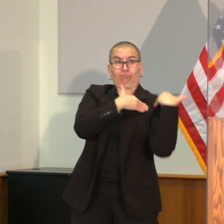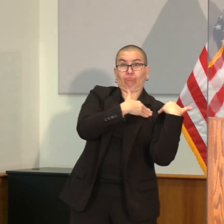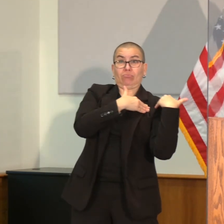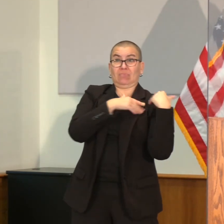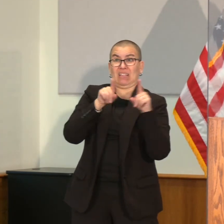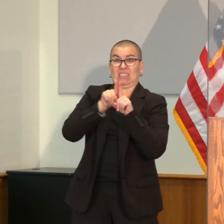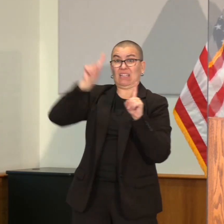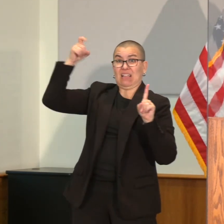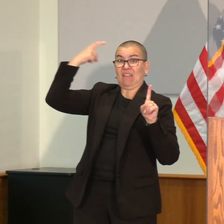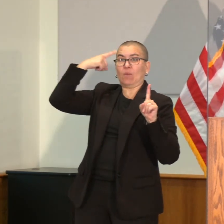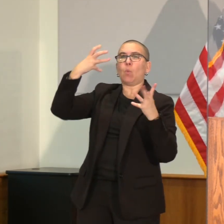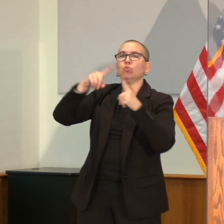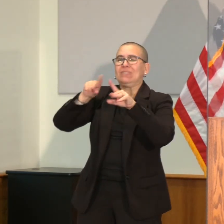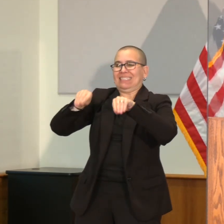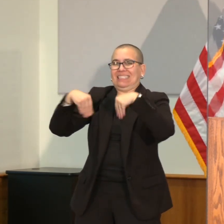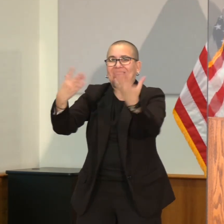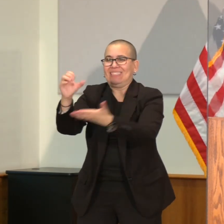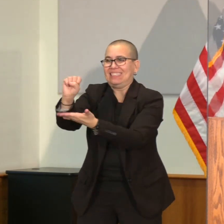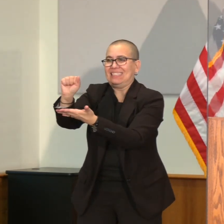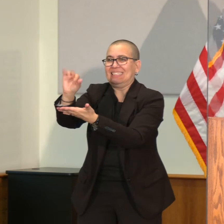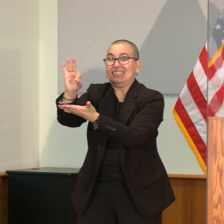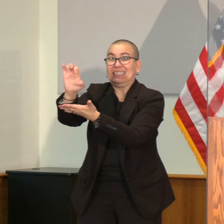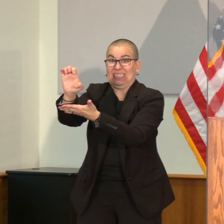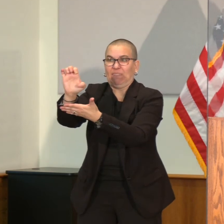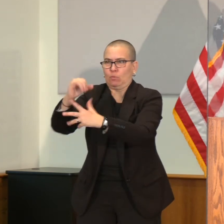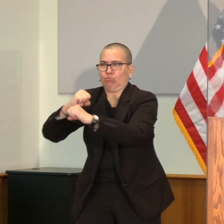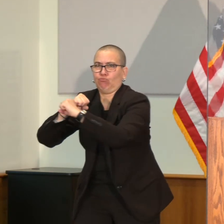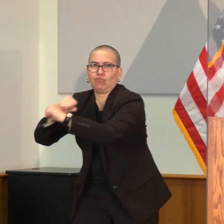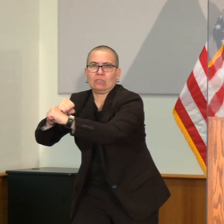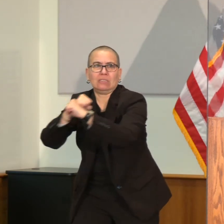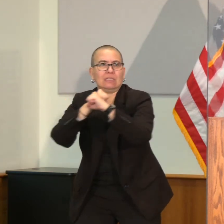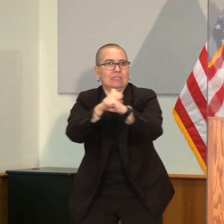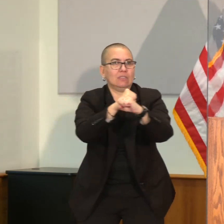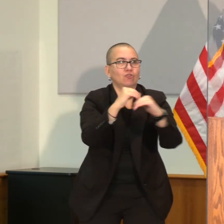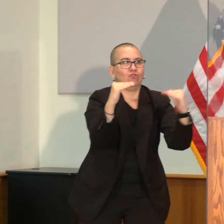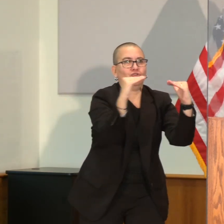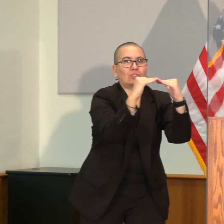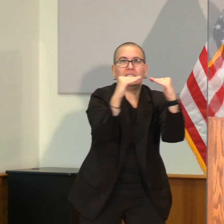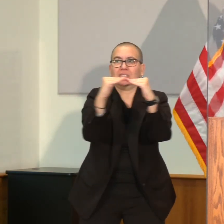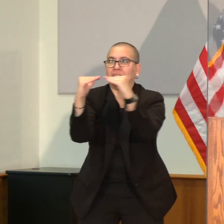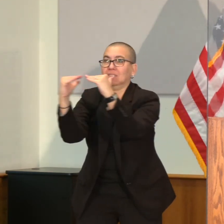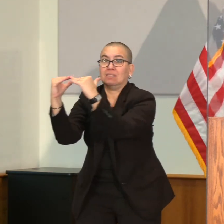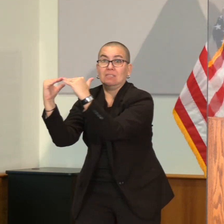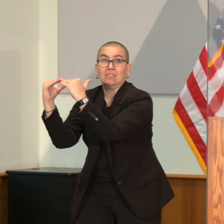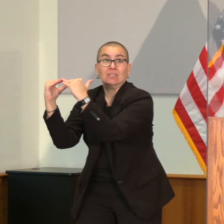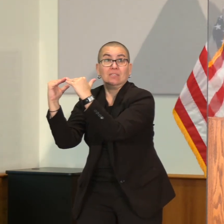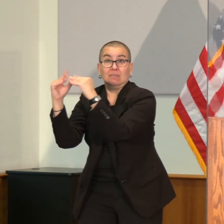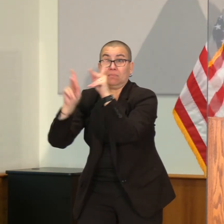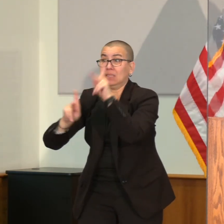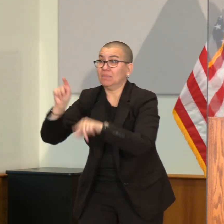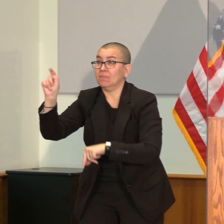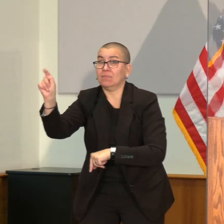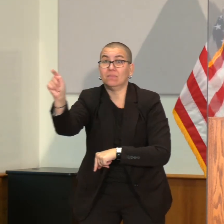safety, security, and justice for its people. But that needs to be in God's